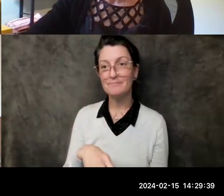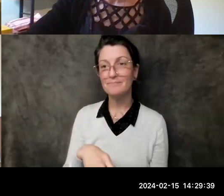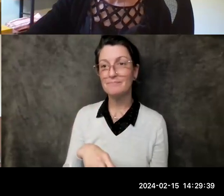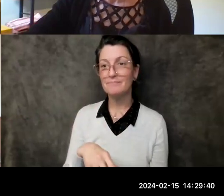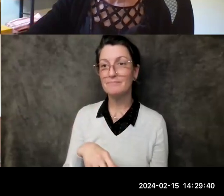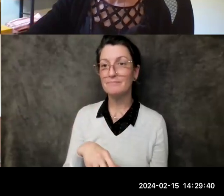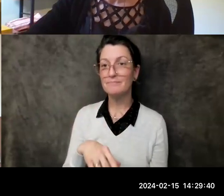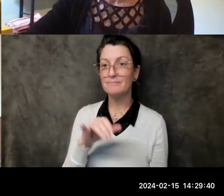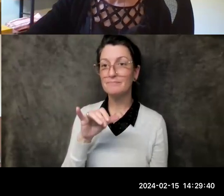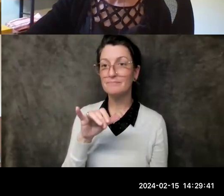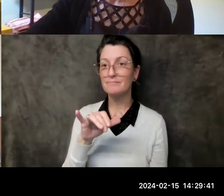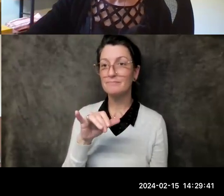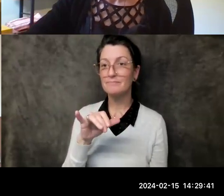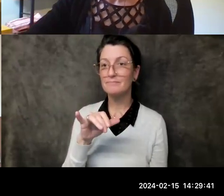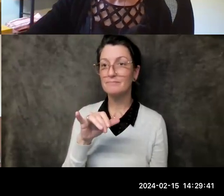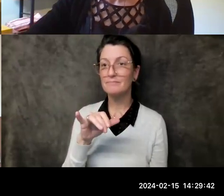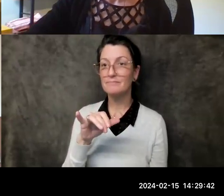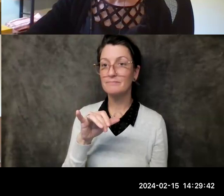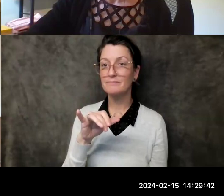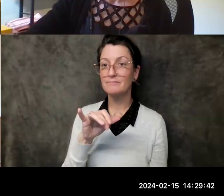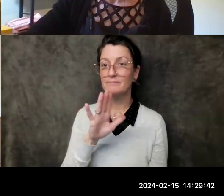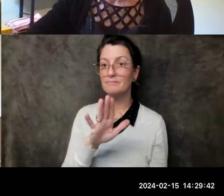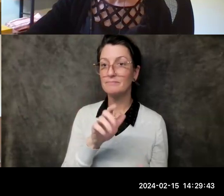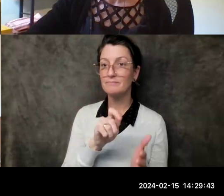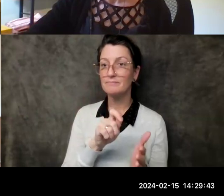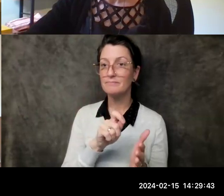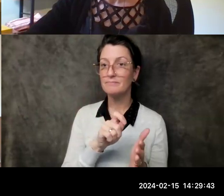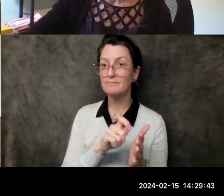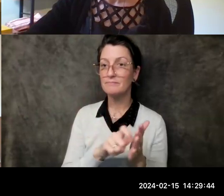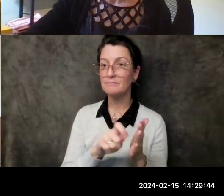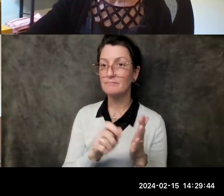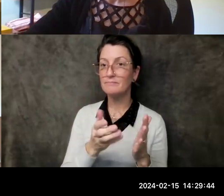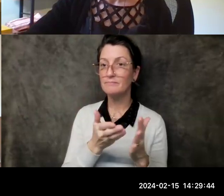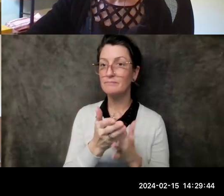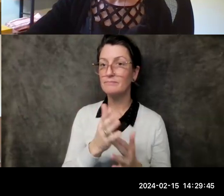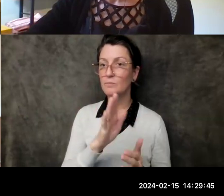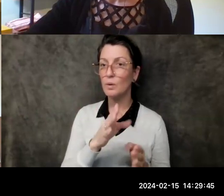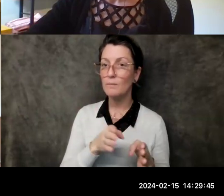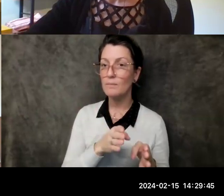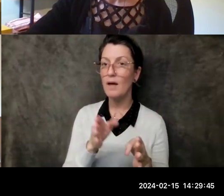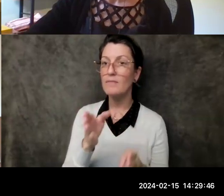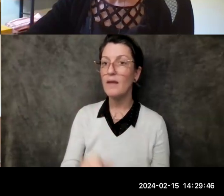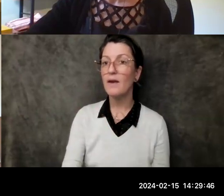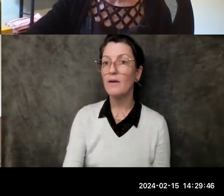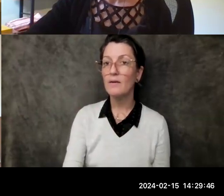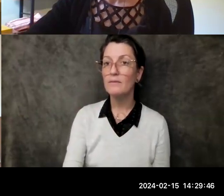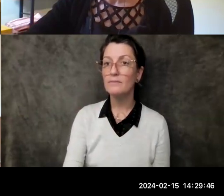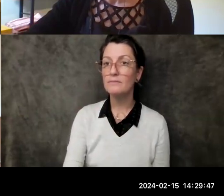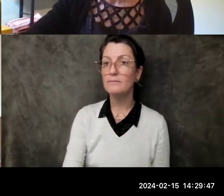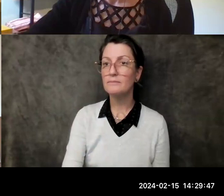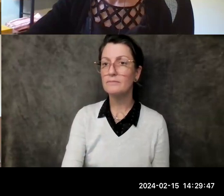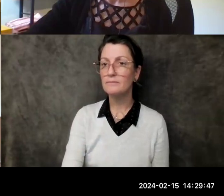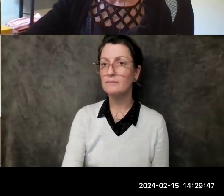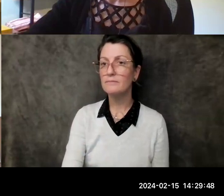that I think that I love that you're writing through your path there, finding your path there. I love